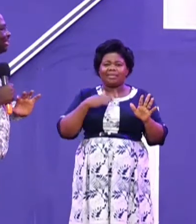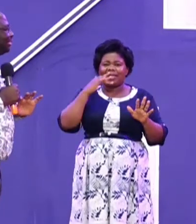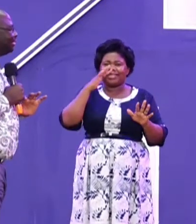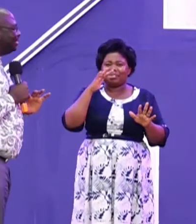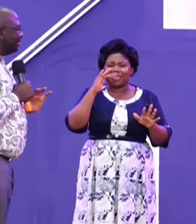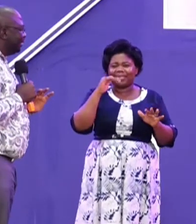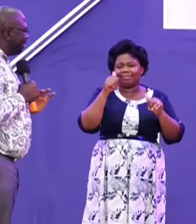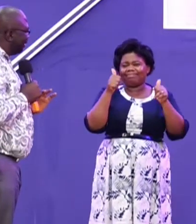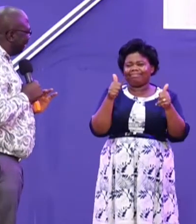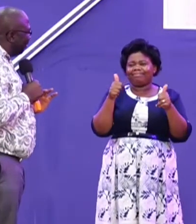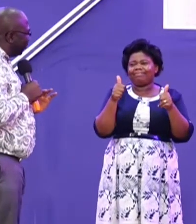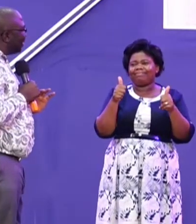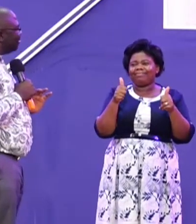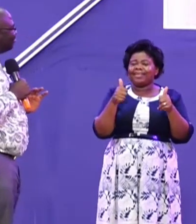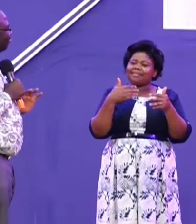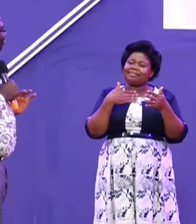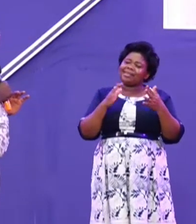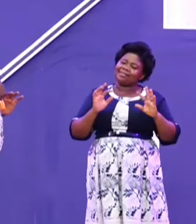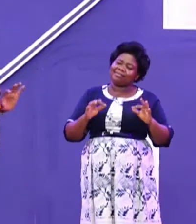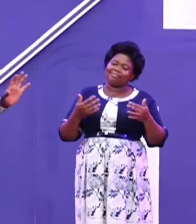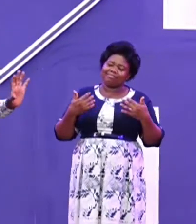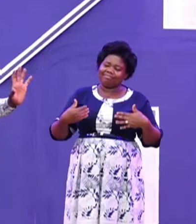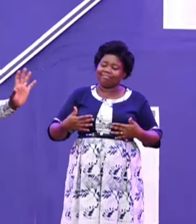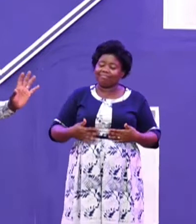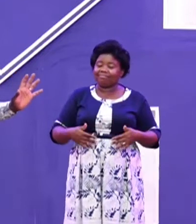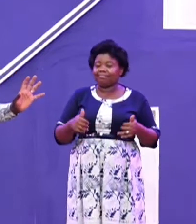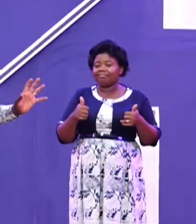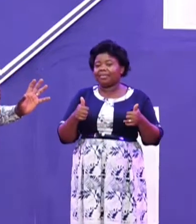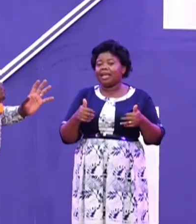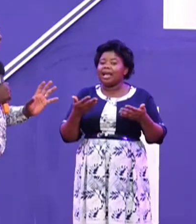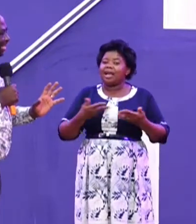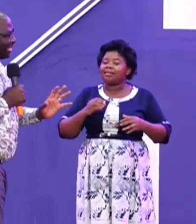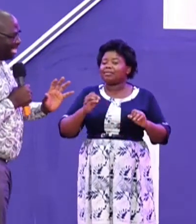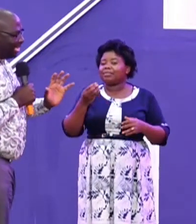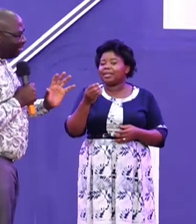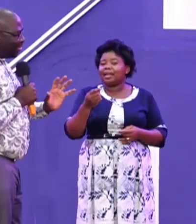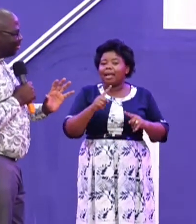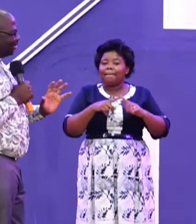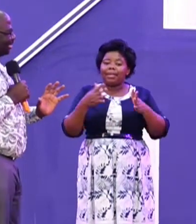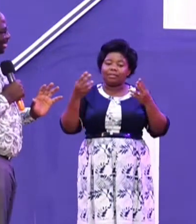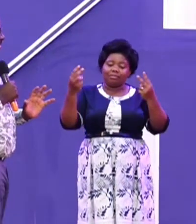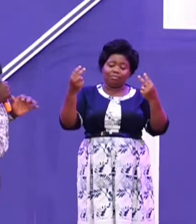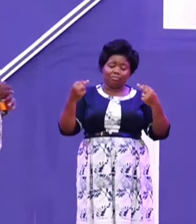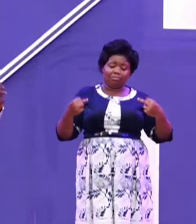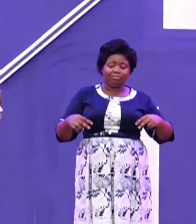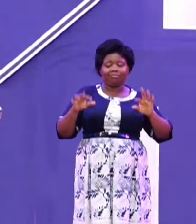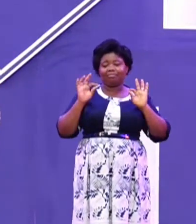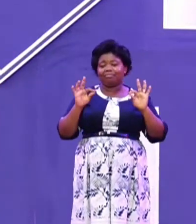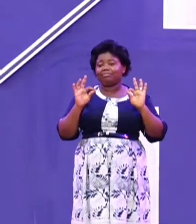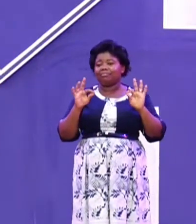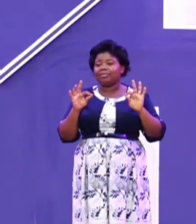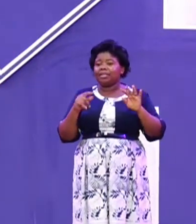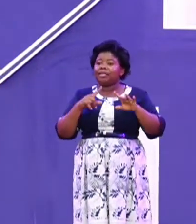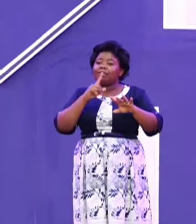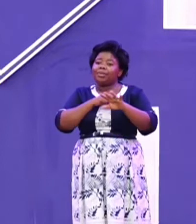my accent was good. I wasn't badly off. I didn't have the money. But I was looking good.